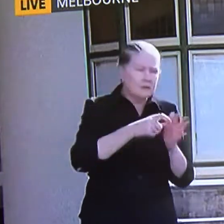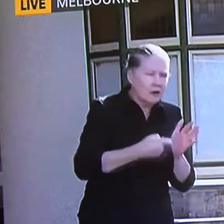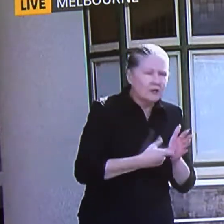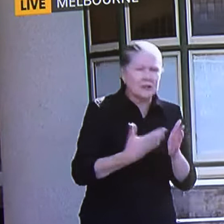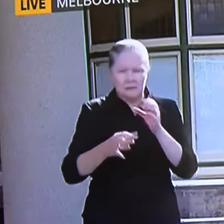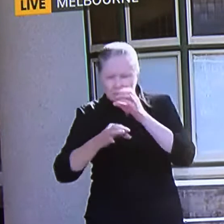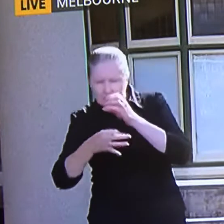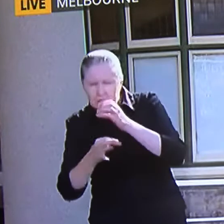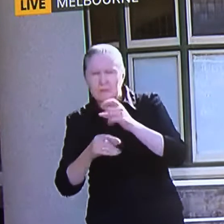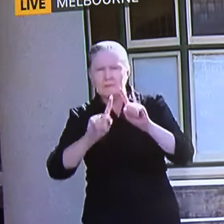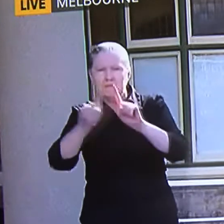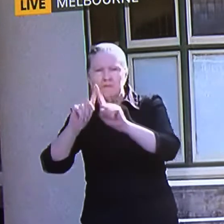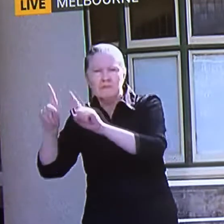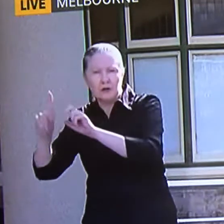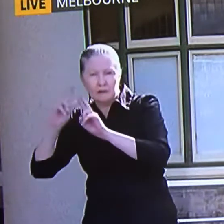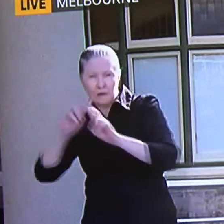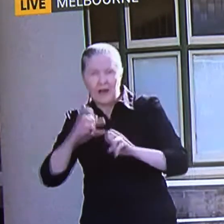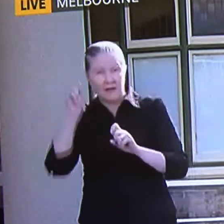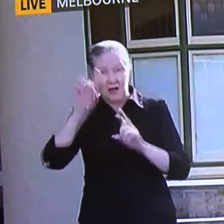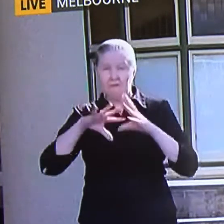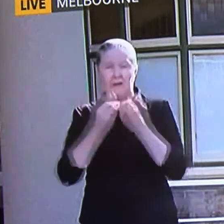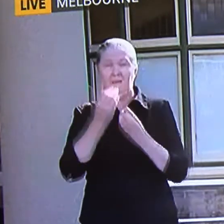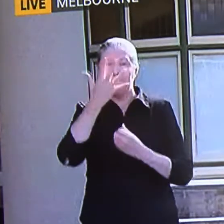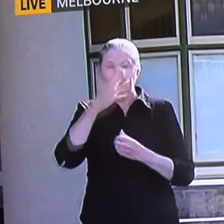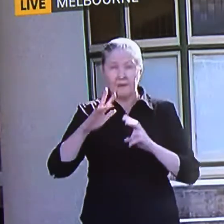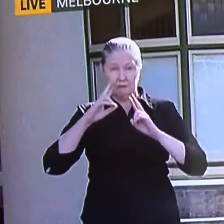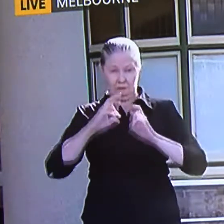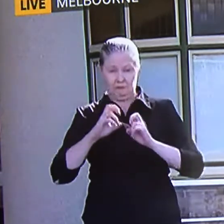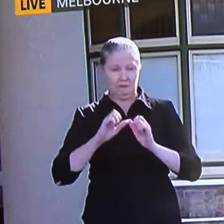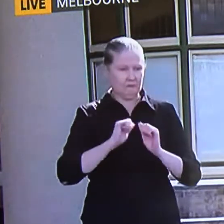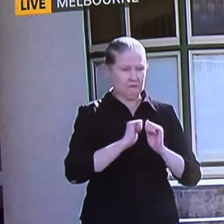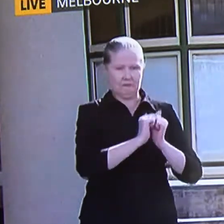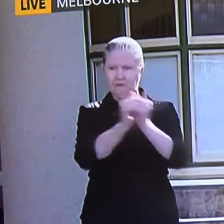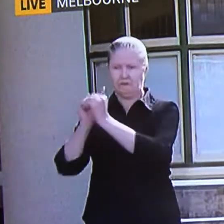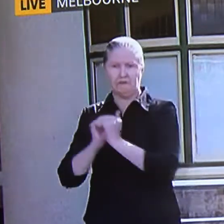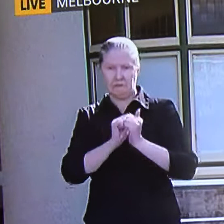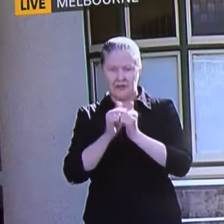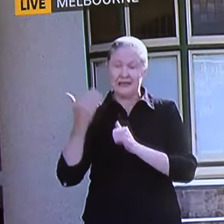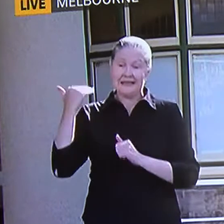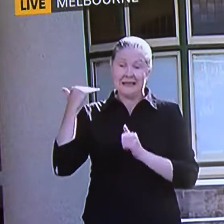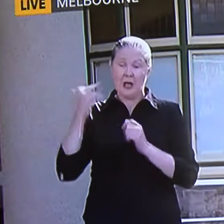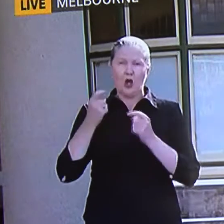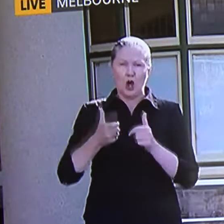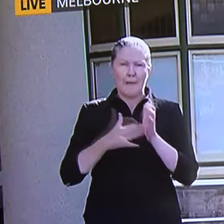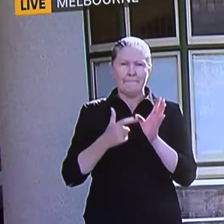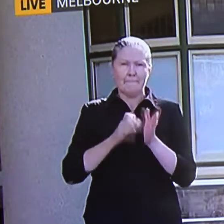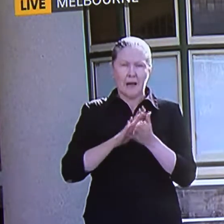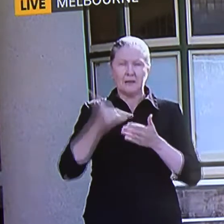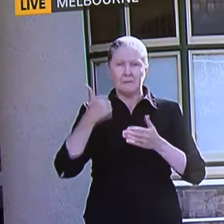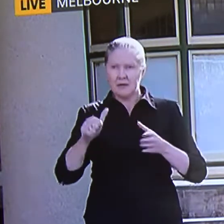research. We now have over 50 investigators working together, and back in early March we were able to